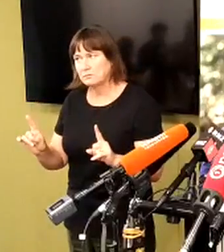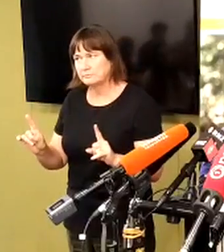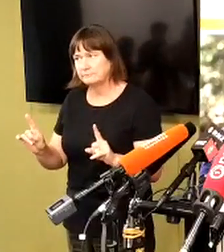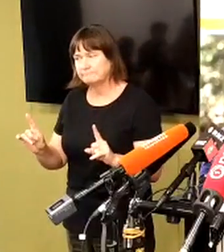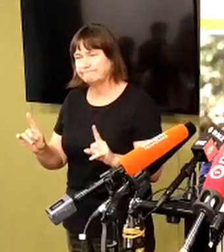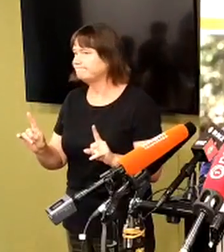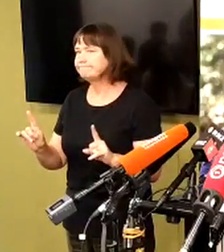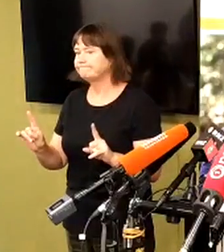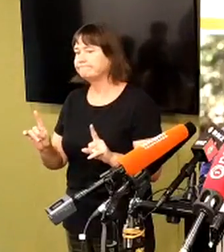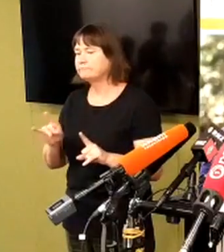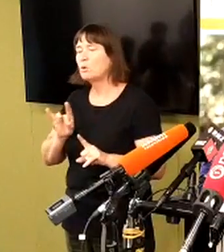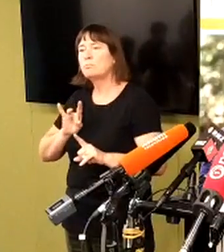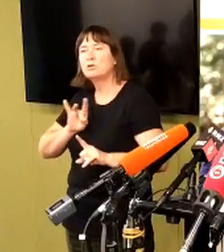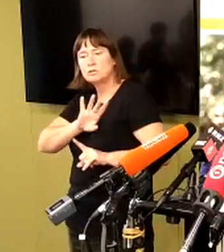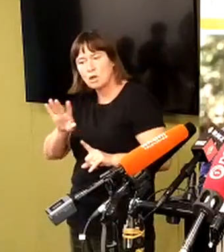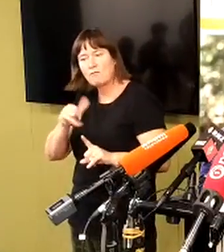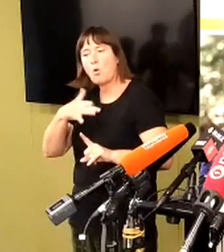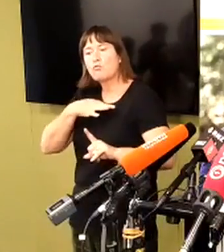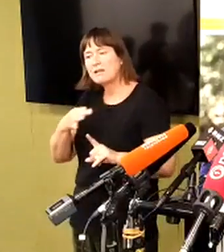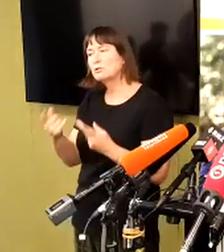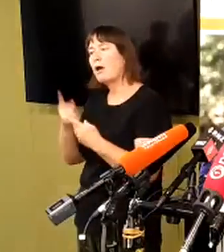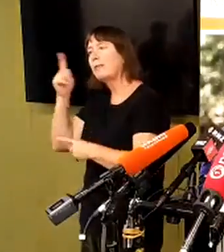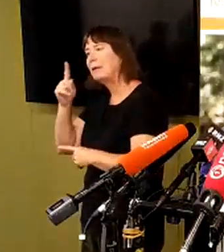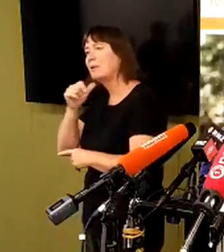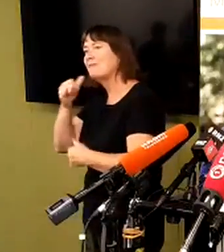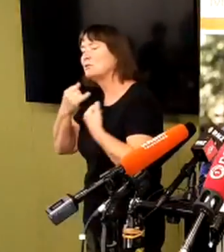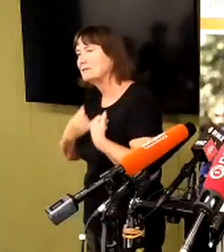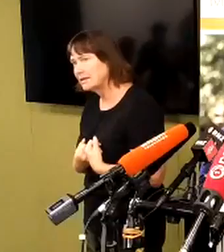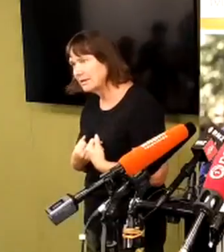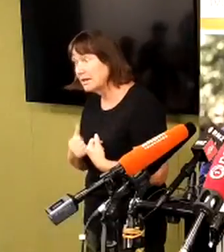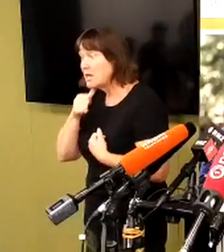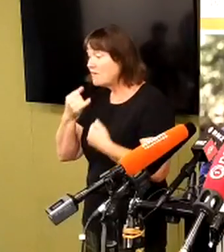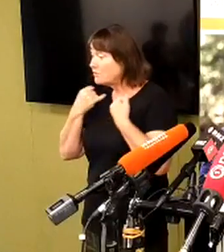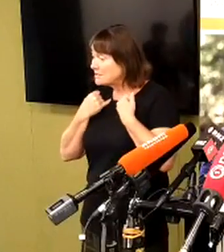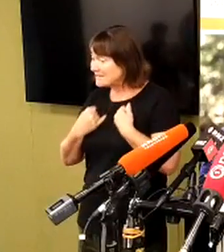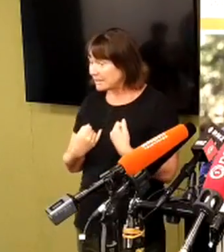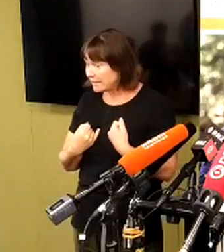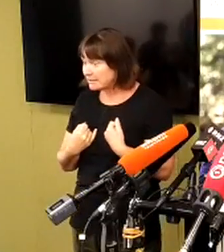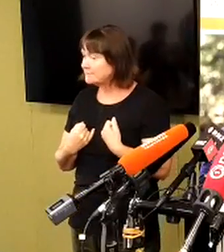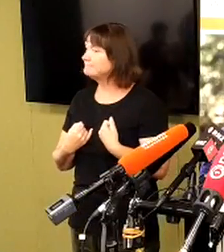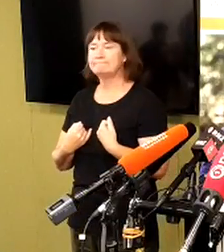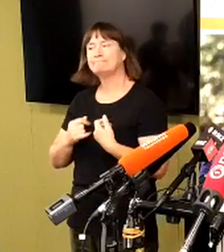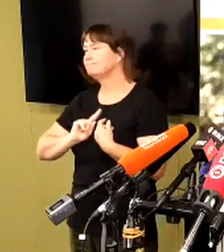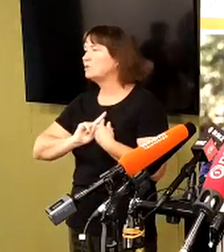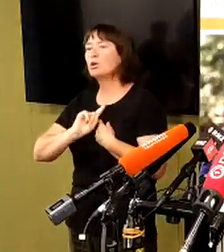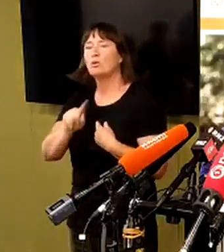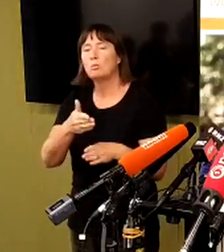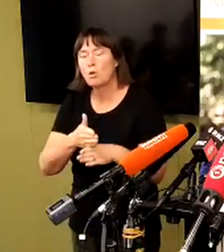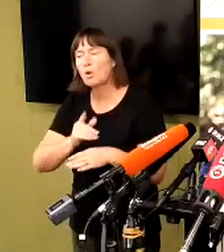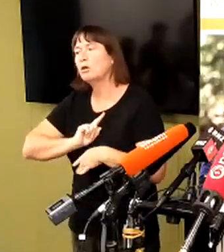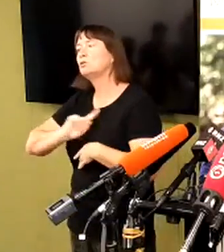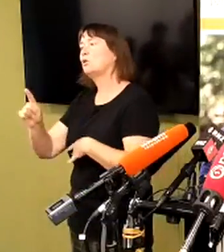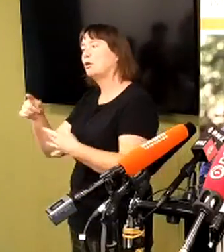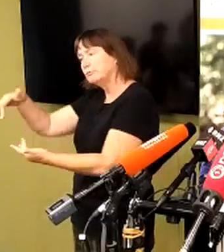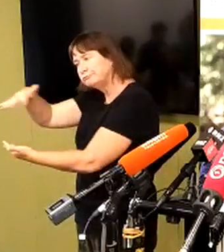putting yourself or others at risk if you are unwell. Not going to work or being out in public if you are sick. All of us have a